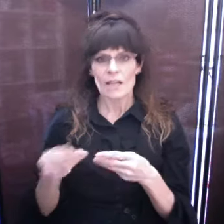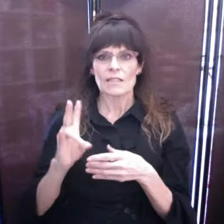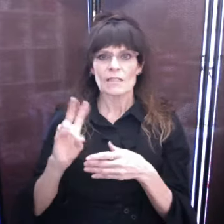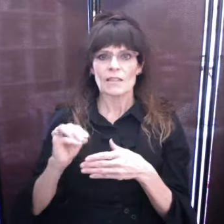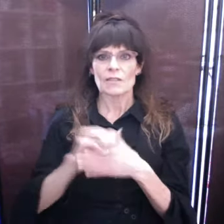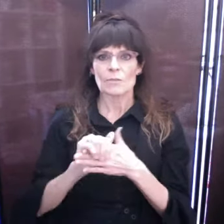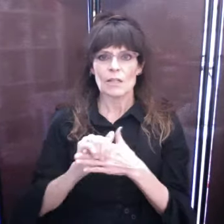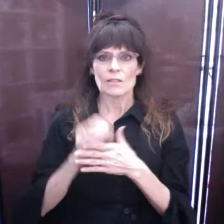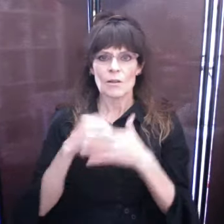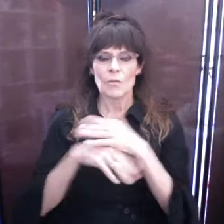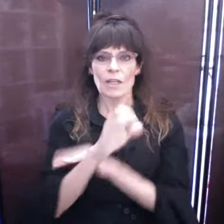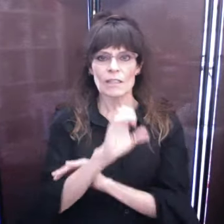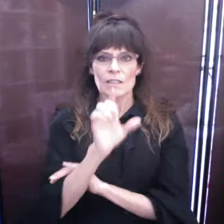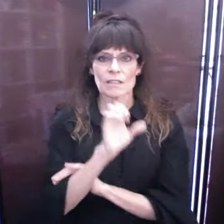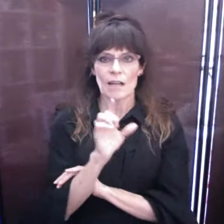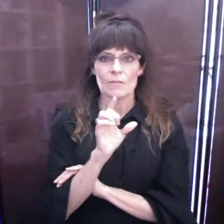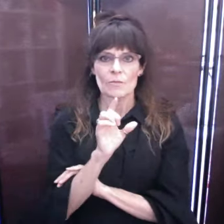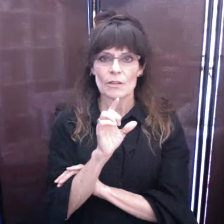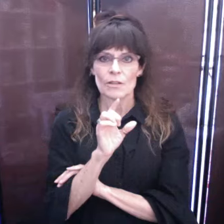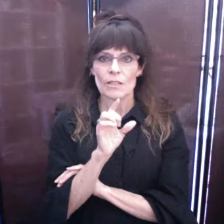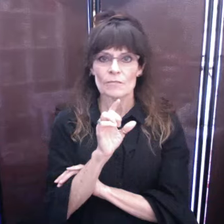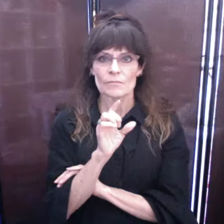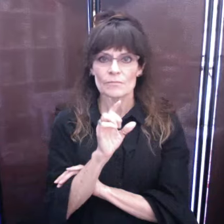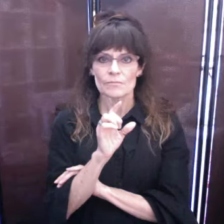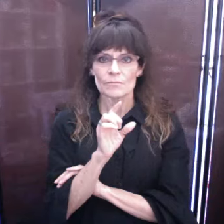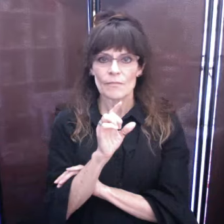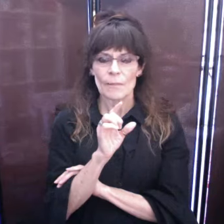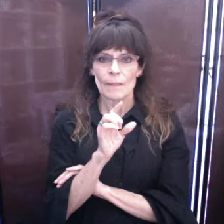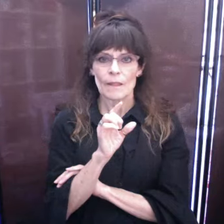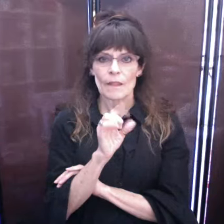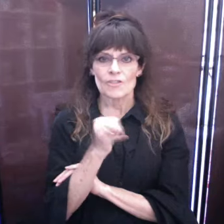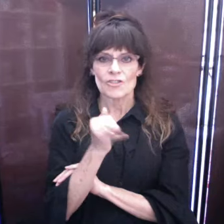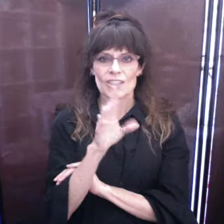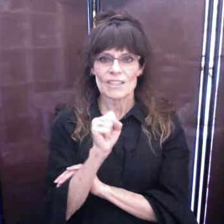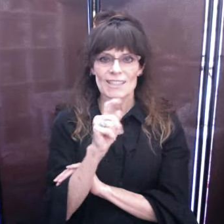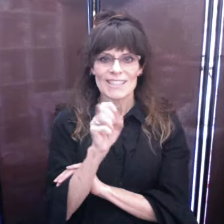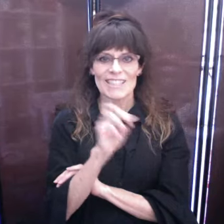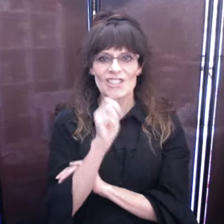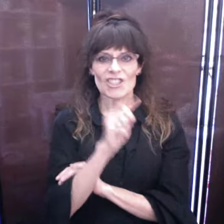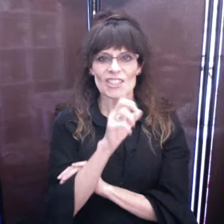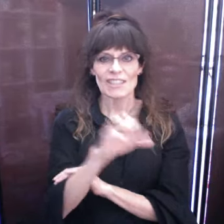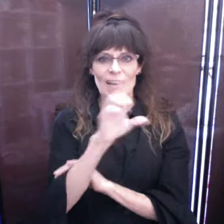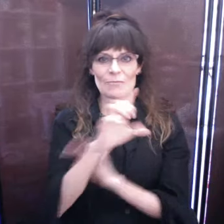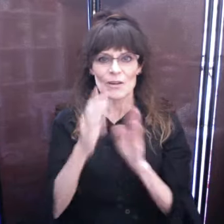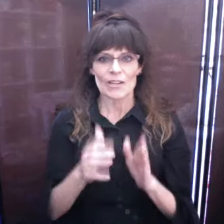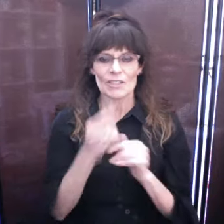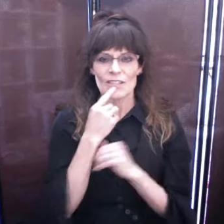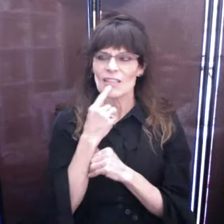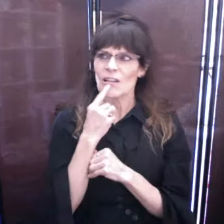I walk into the library, and it's Justine. She's the librarian. And she says, oh my God, what are you doing